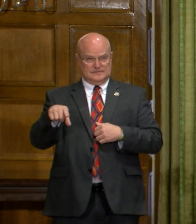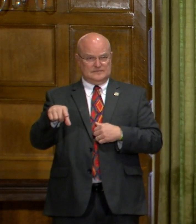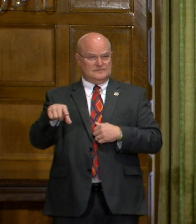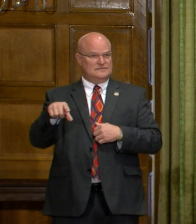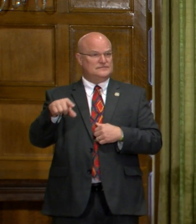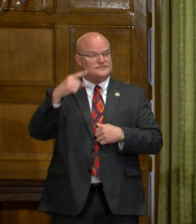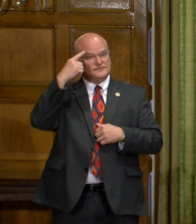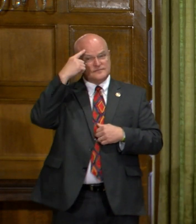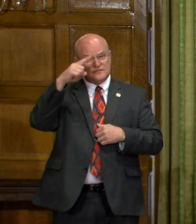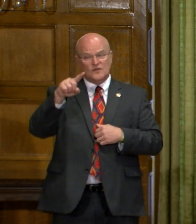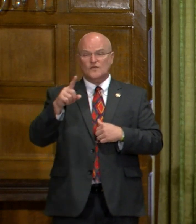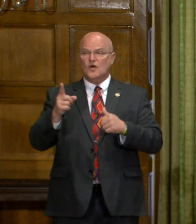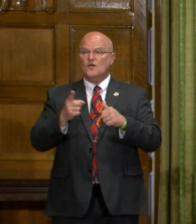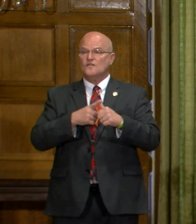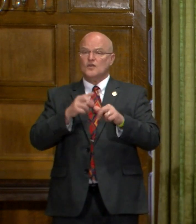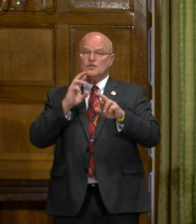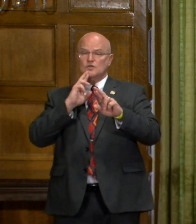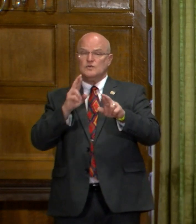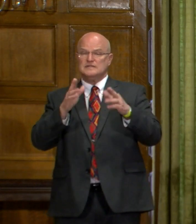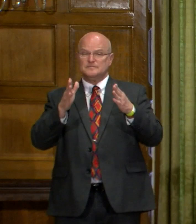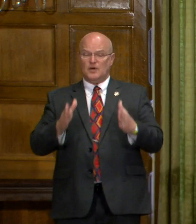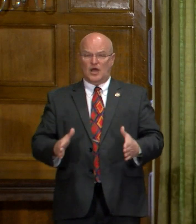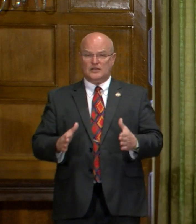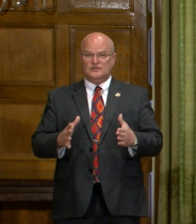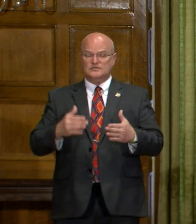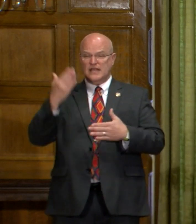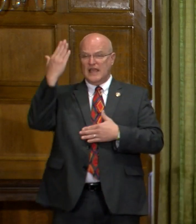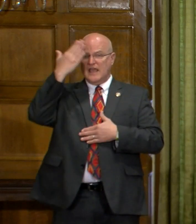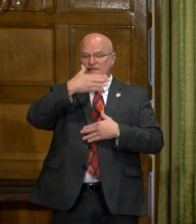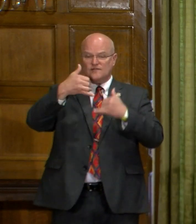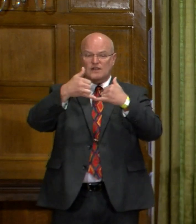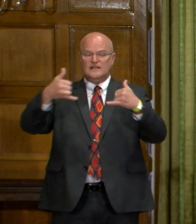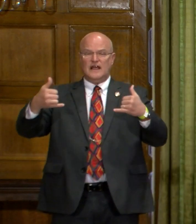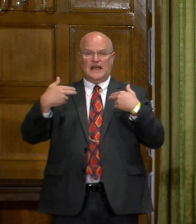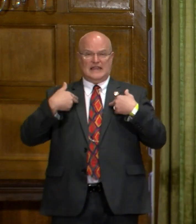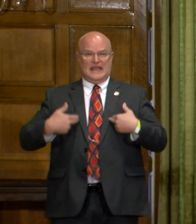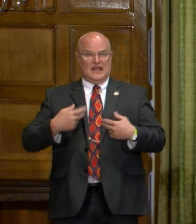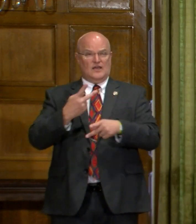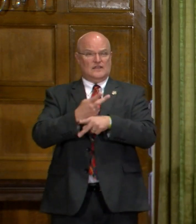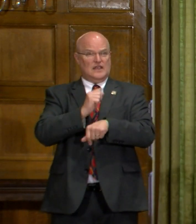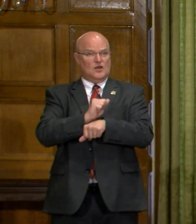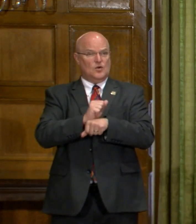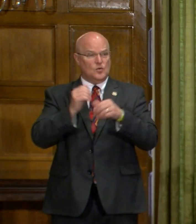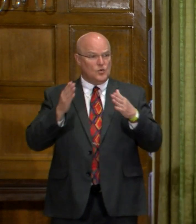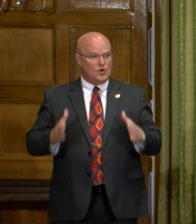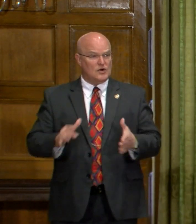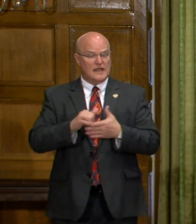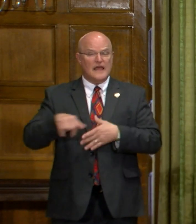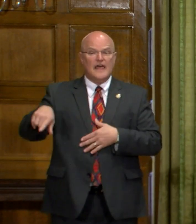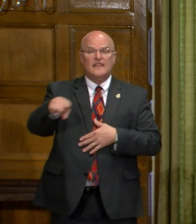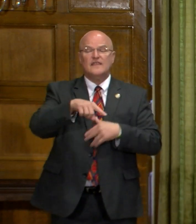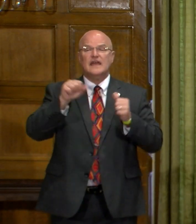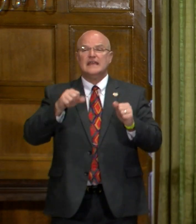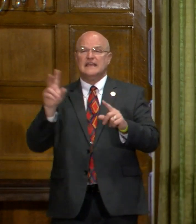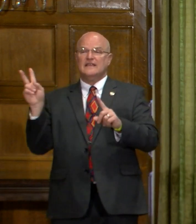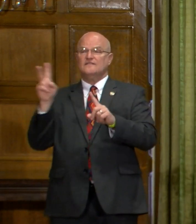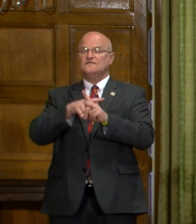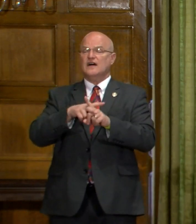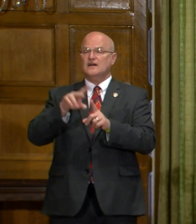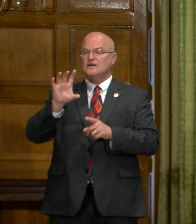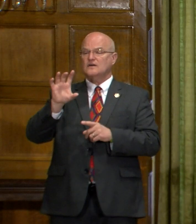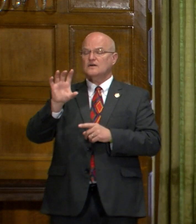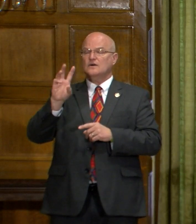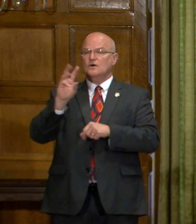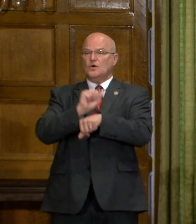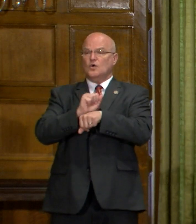order for first responders and frontline healthcare workers so that they can file workers'